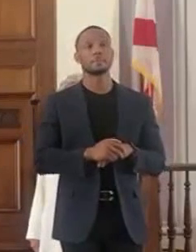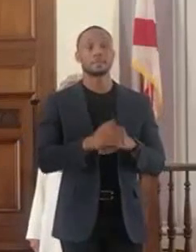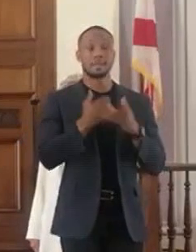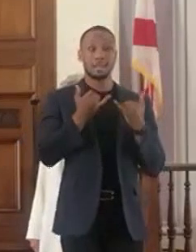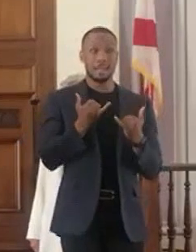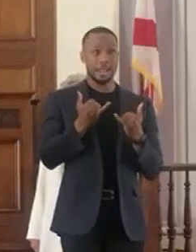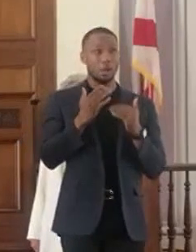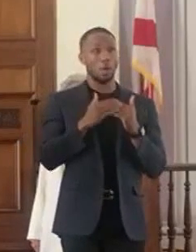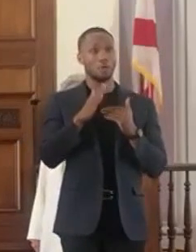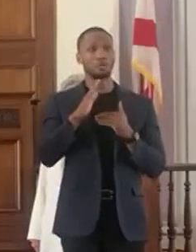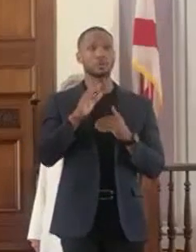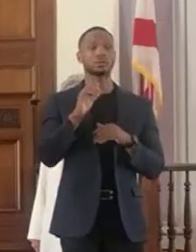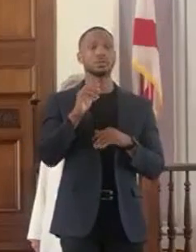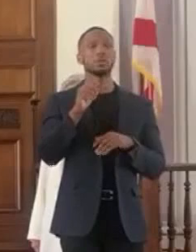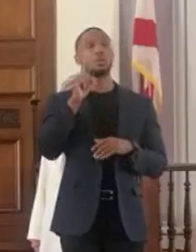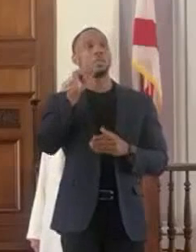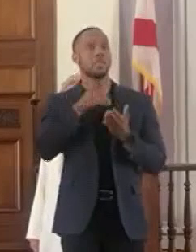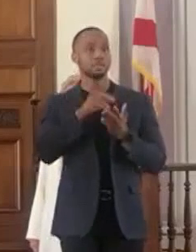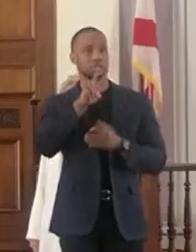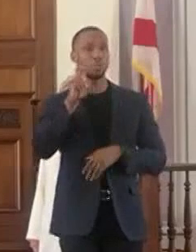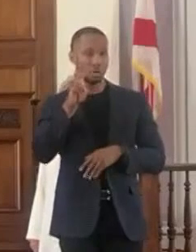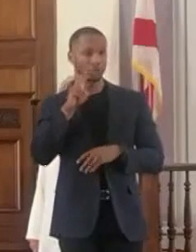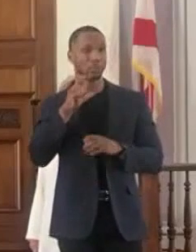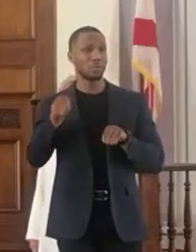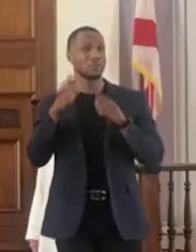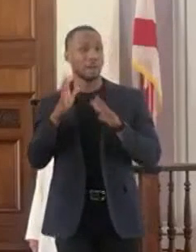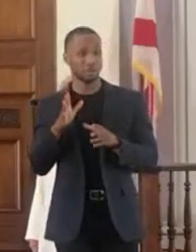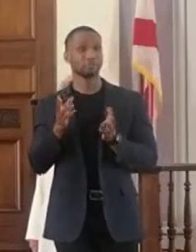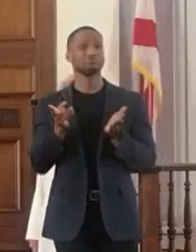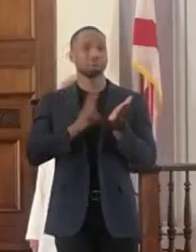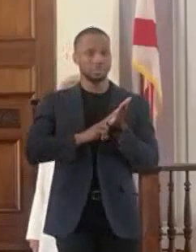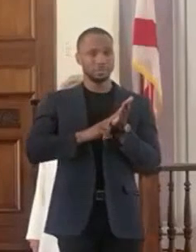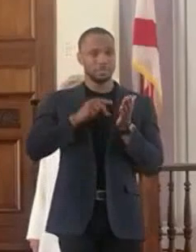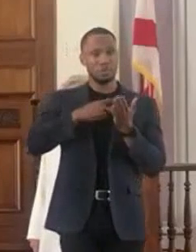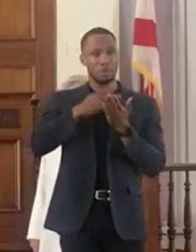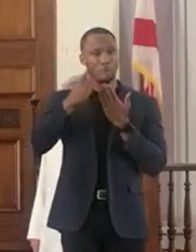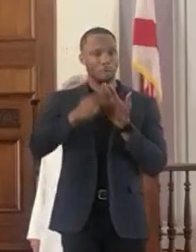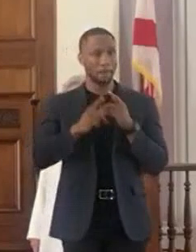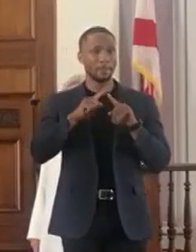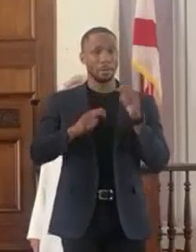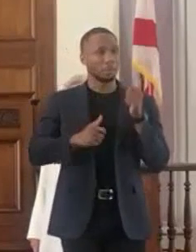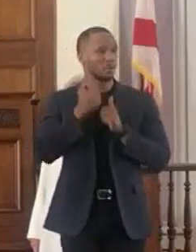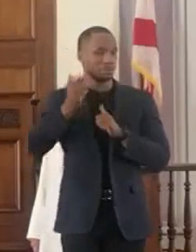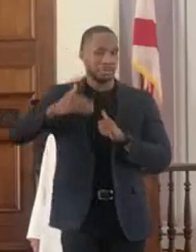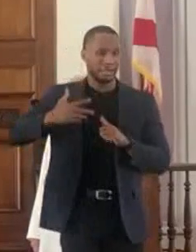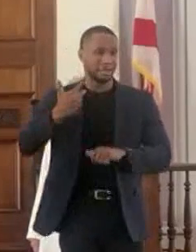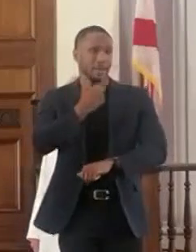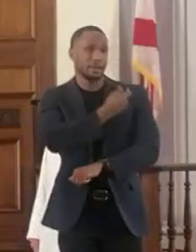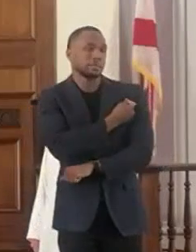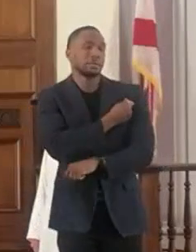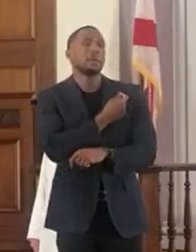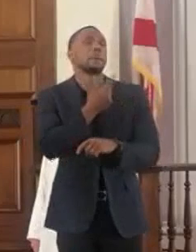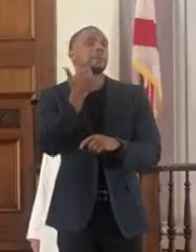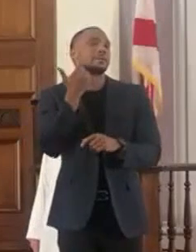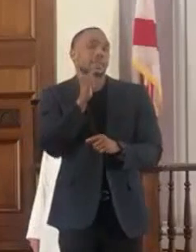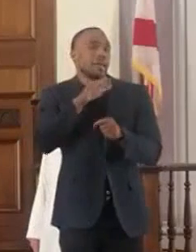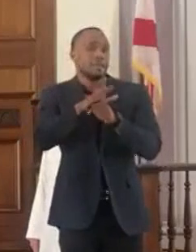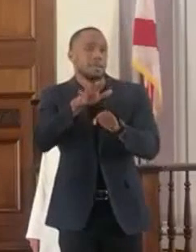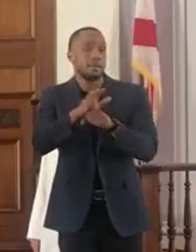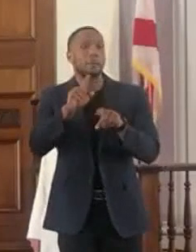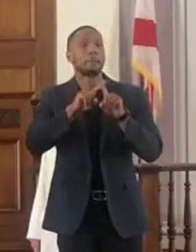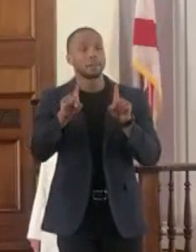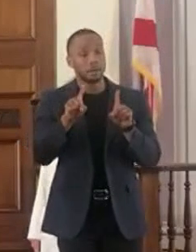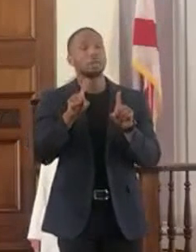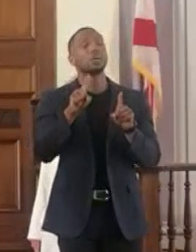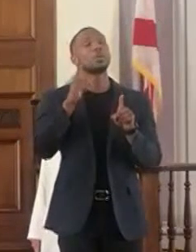more than 1,200 providers who are enrolled in the program. Still, the majority of them have not been able to get vaccine because we just haven't had enough. But we